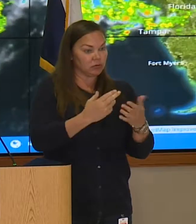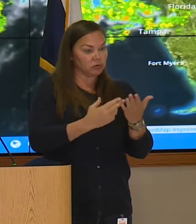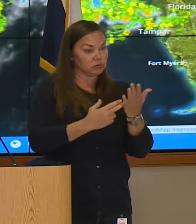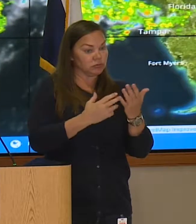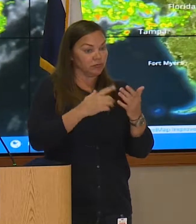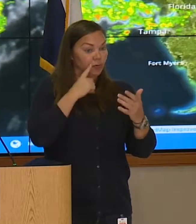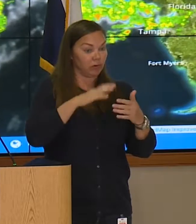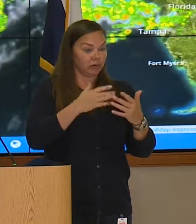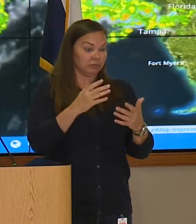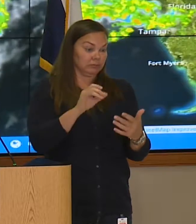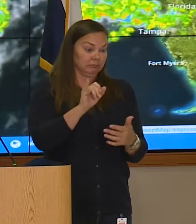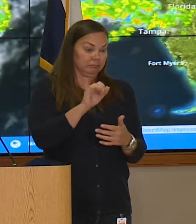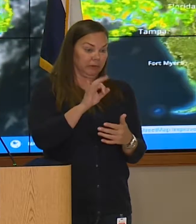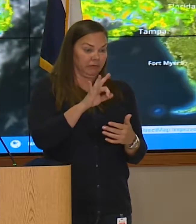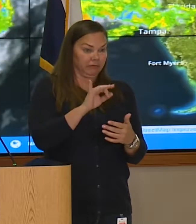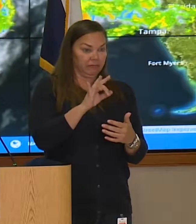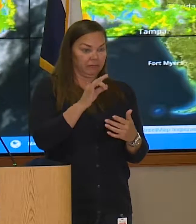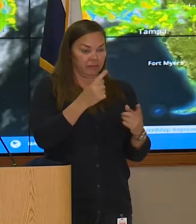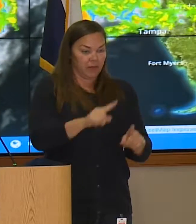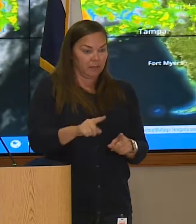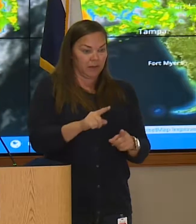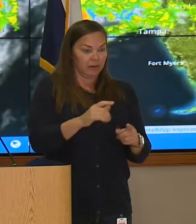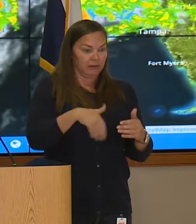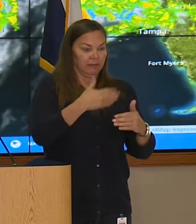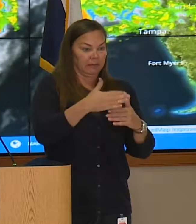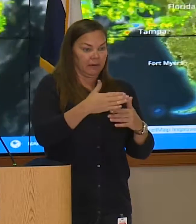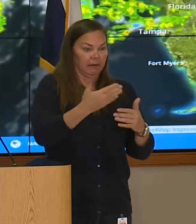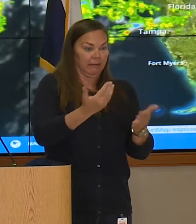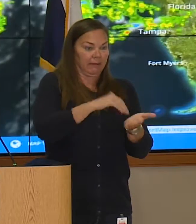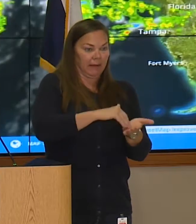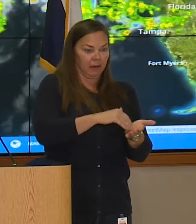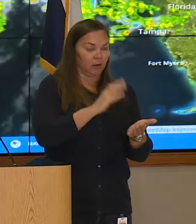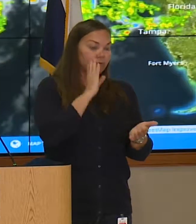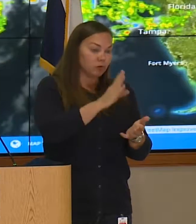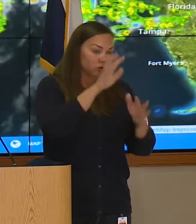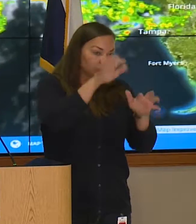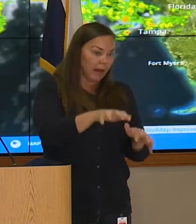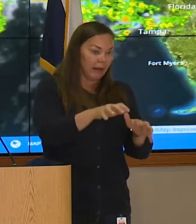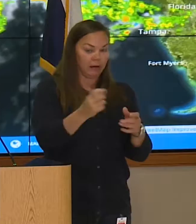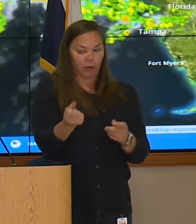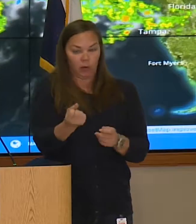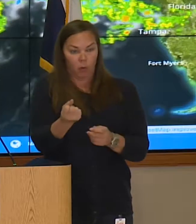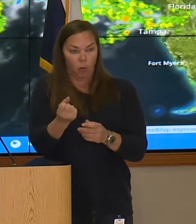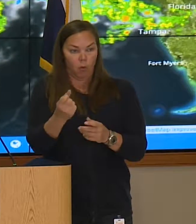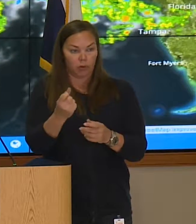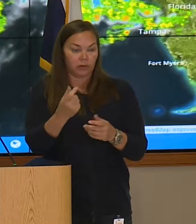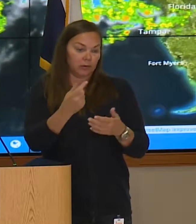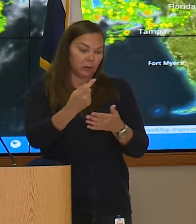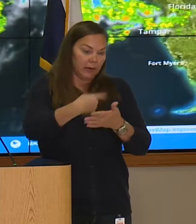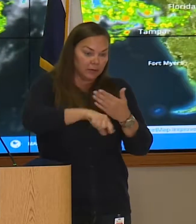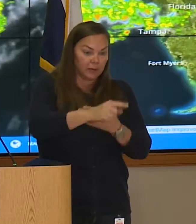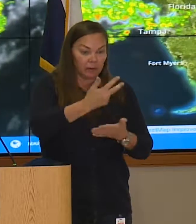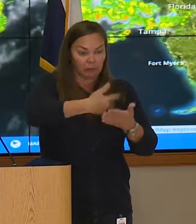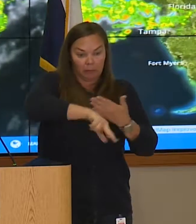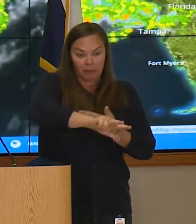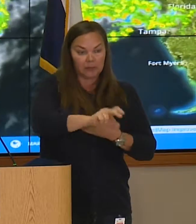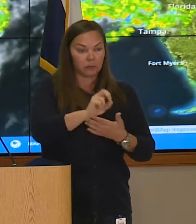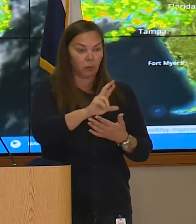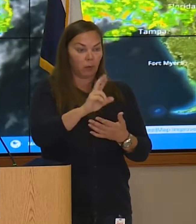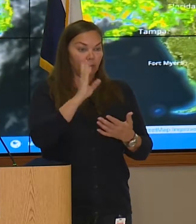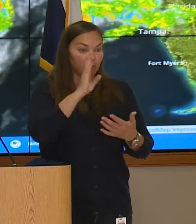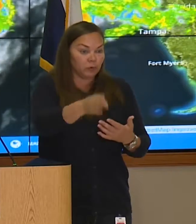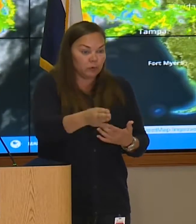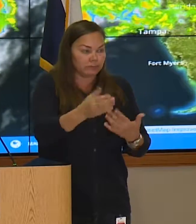can hold water in the future in future rain events, whether it's next week, 3 weeks from now, or